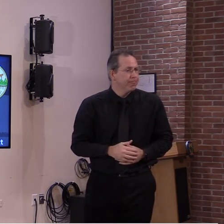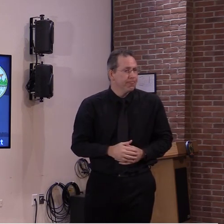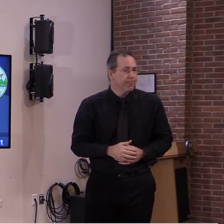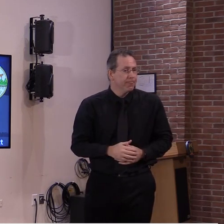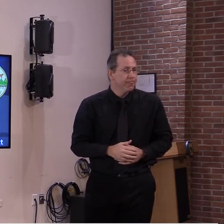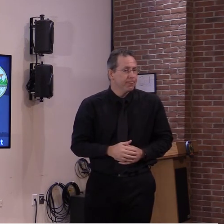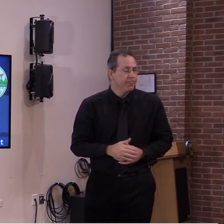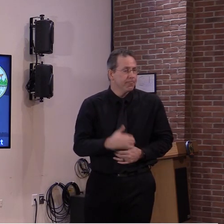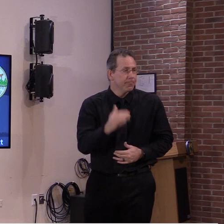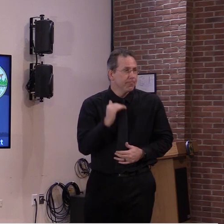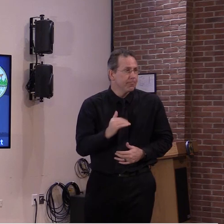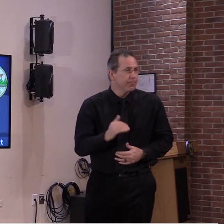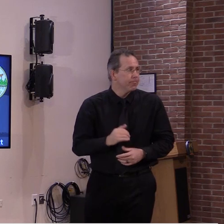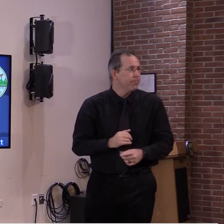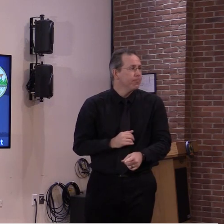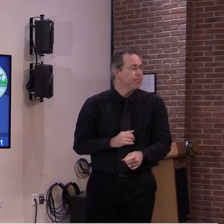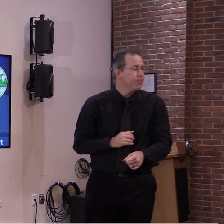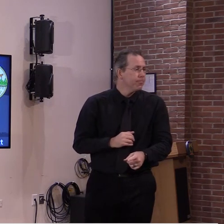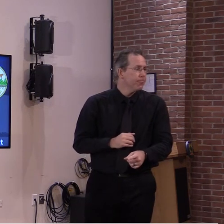Wilson, DAP.